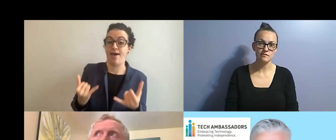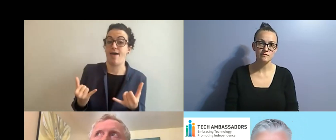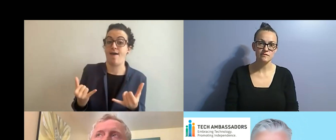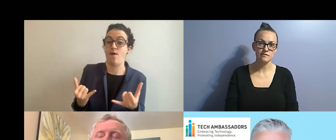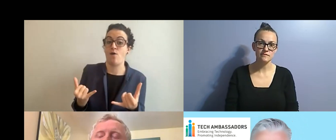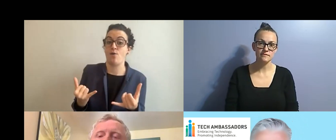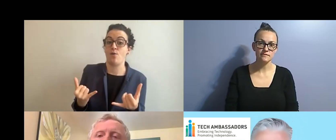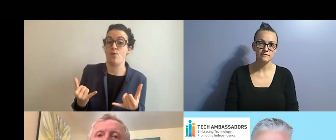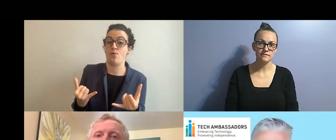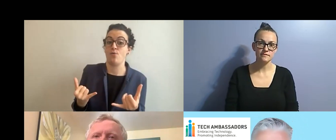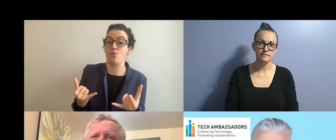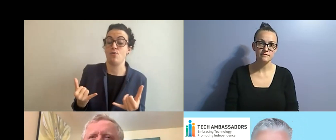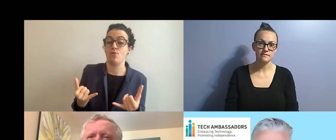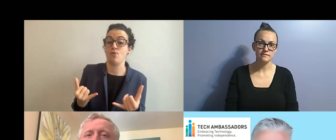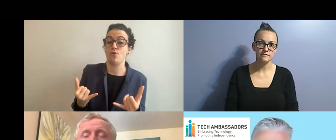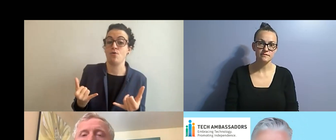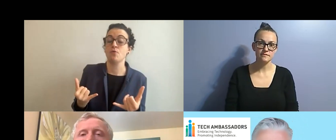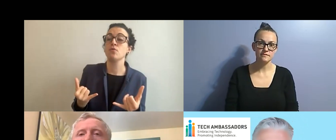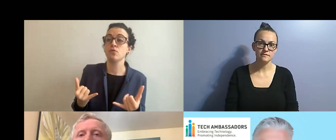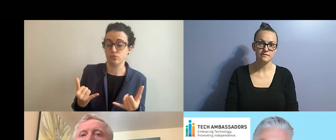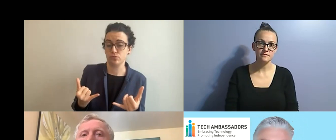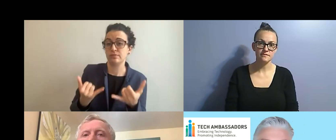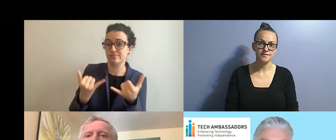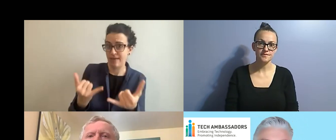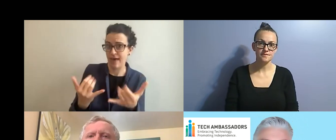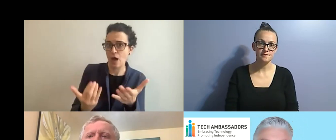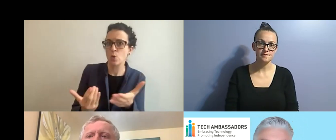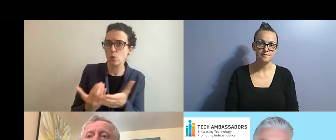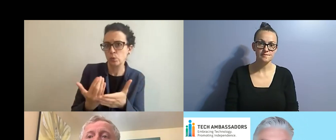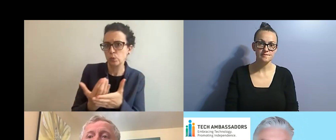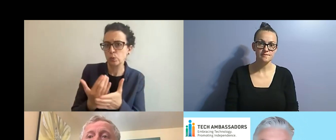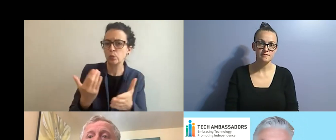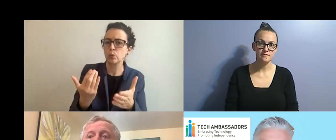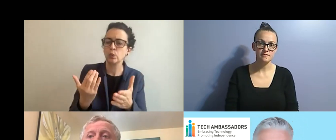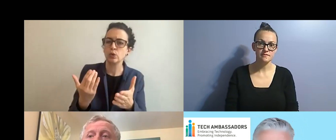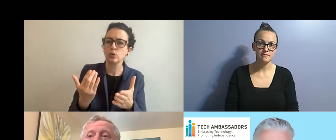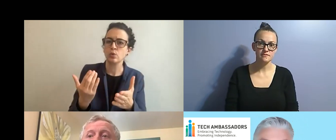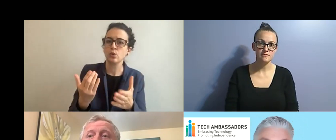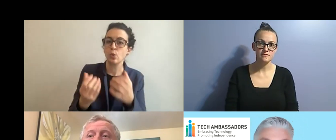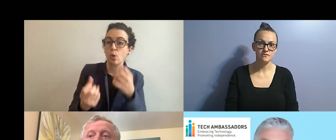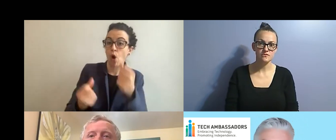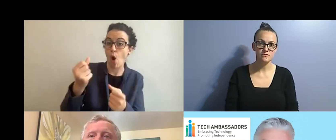is now they're coming out with these cars that are really quiet.